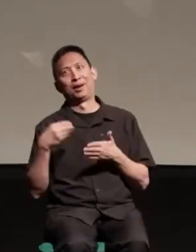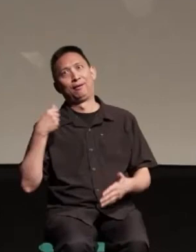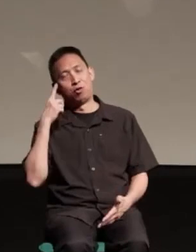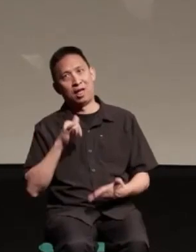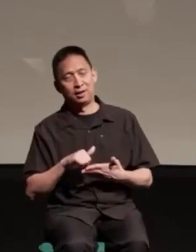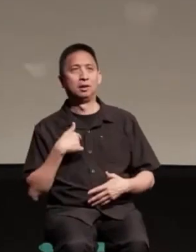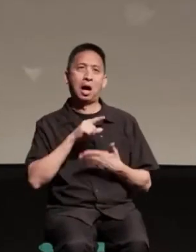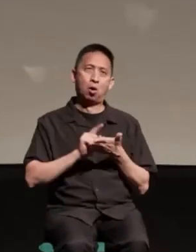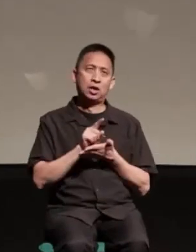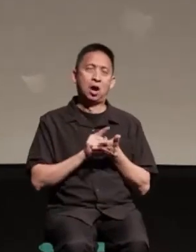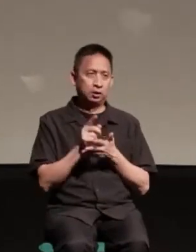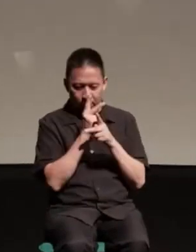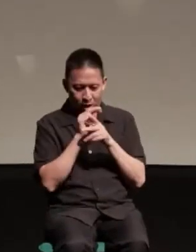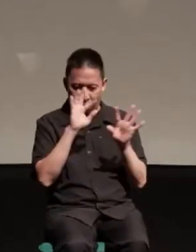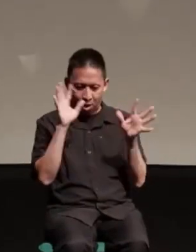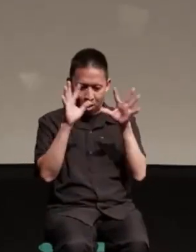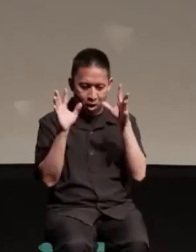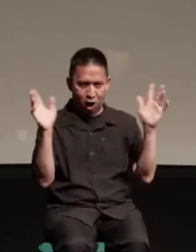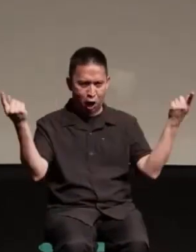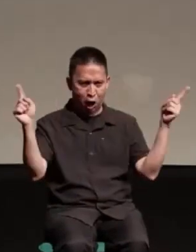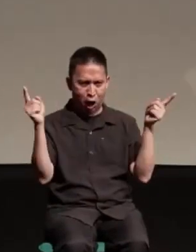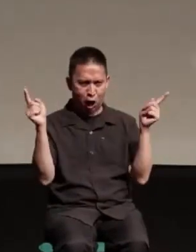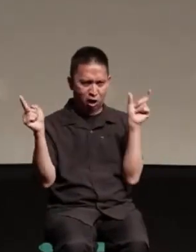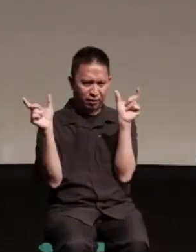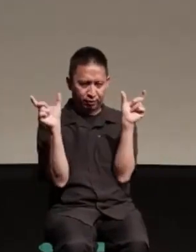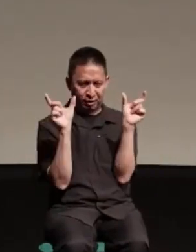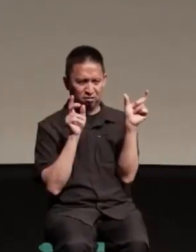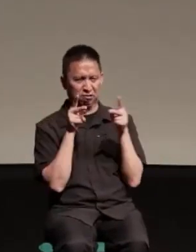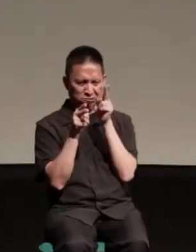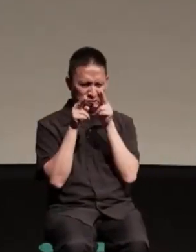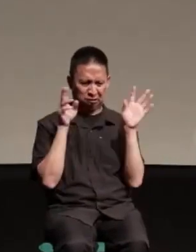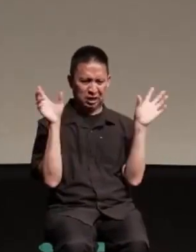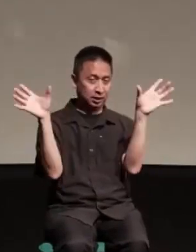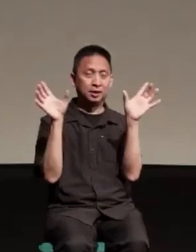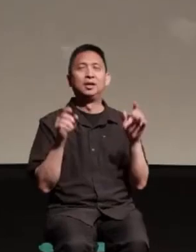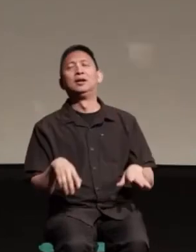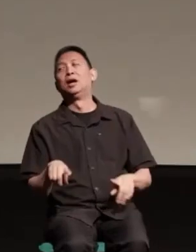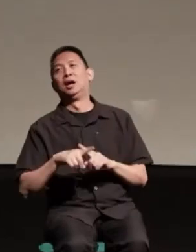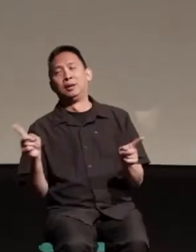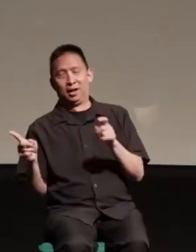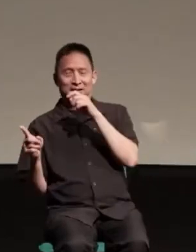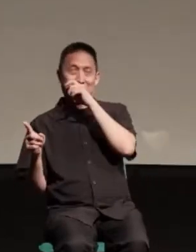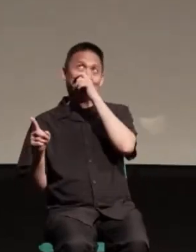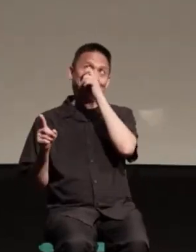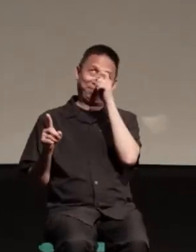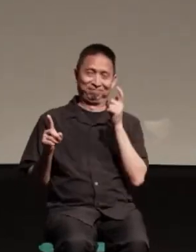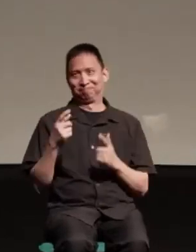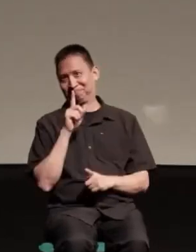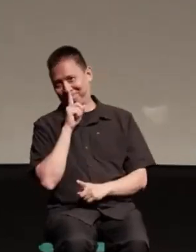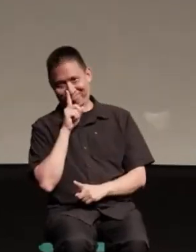And it was hours and hours of work that I had to do. And it was very difficult cutting 18 minutes out of your film that you've been working on for 10 years.